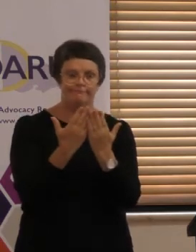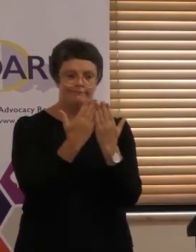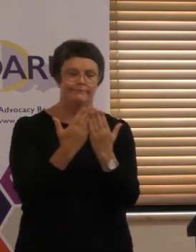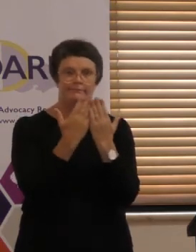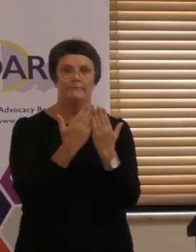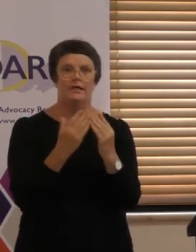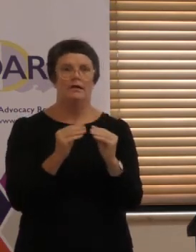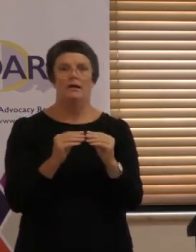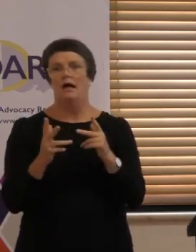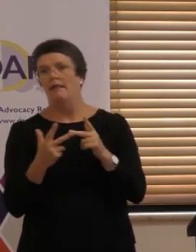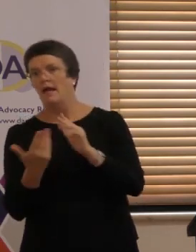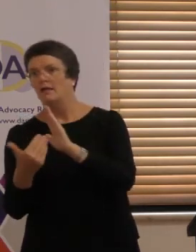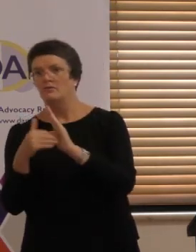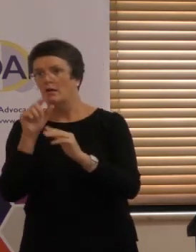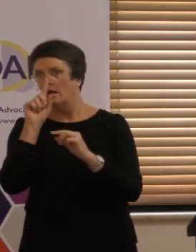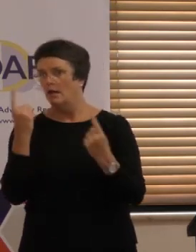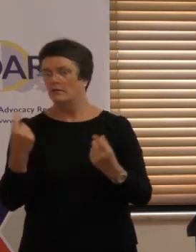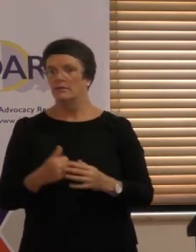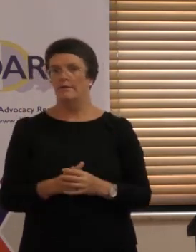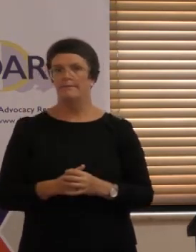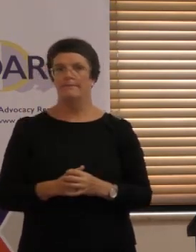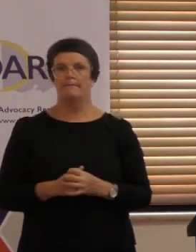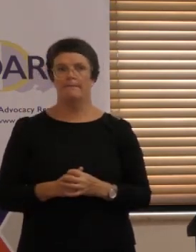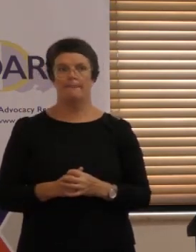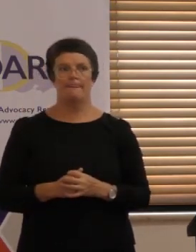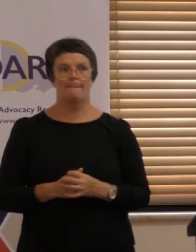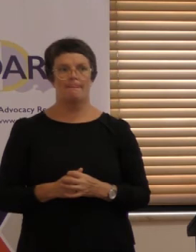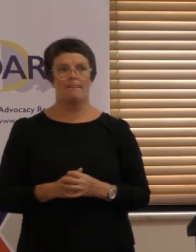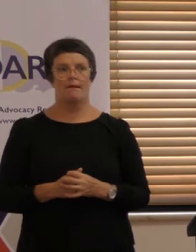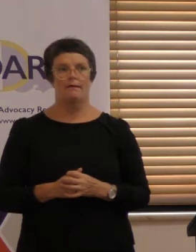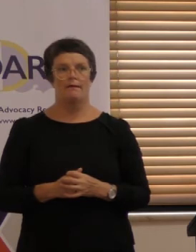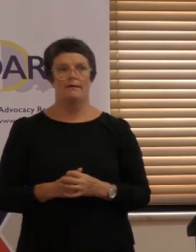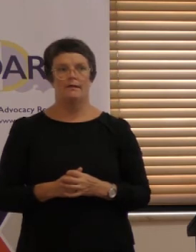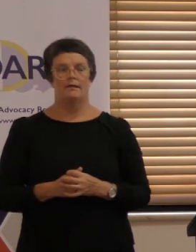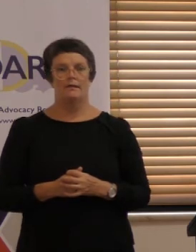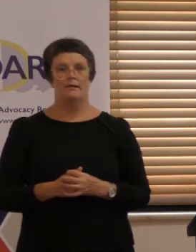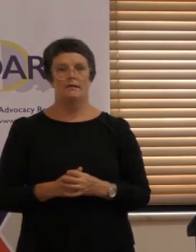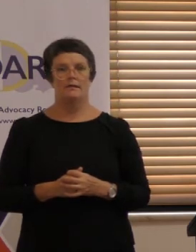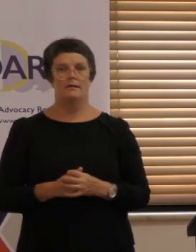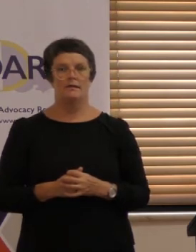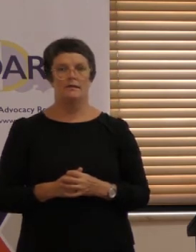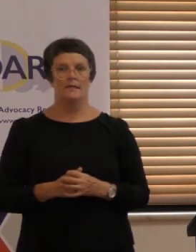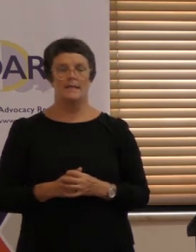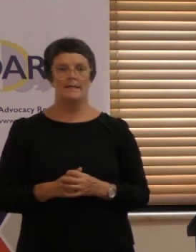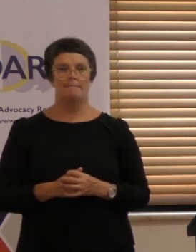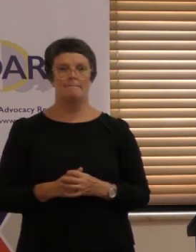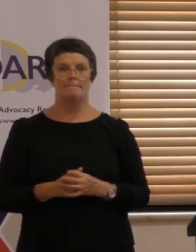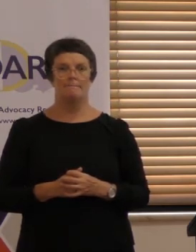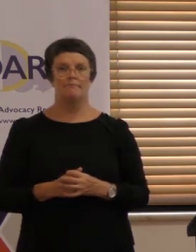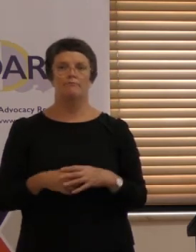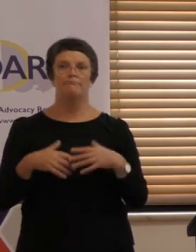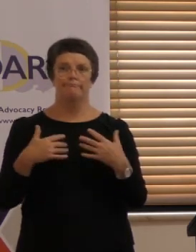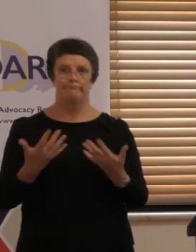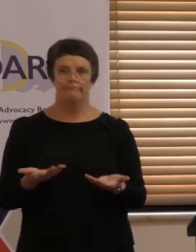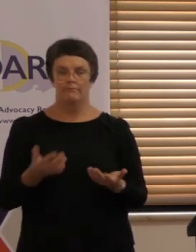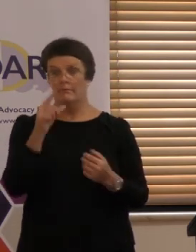of course that's true across students in all kinds of parts of schooling. So what then